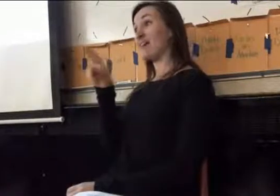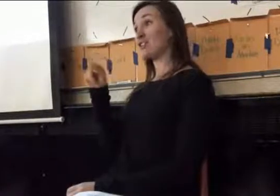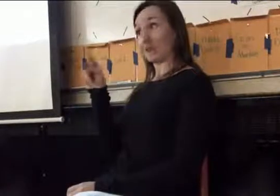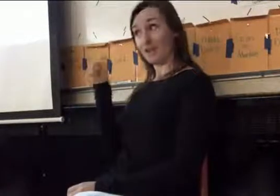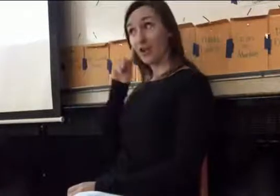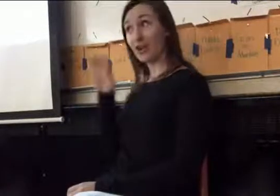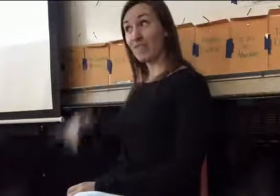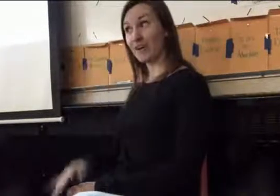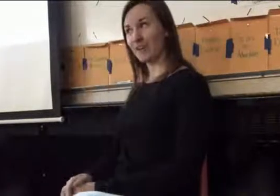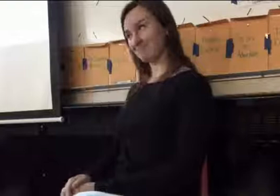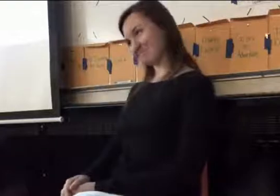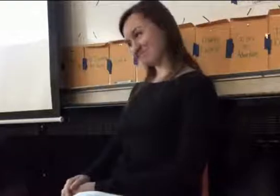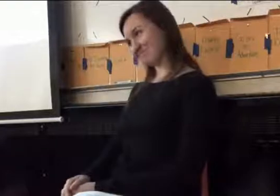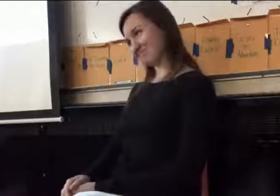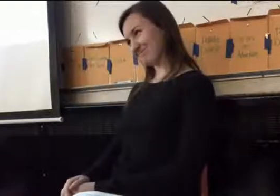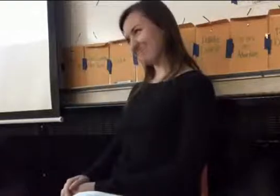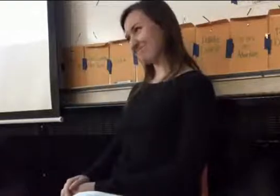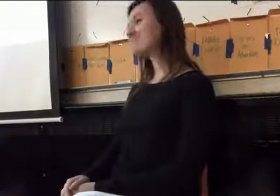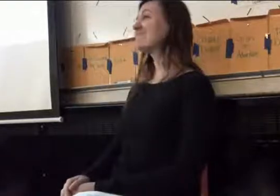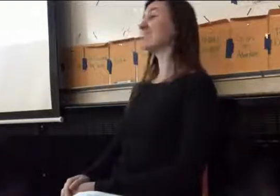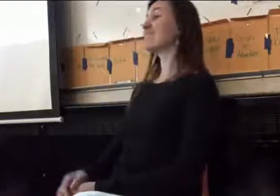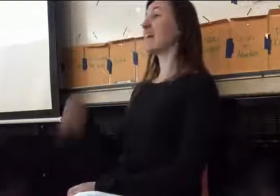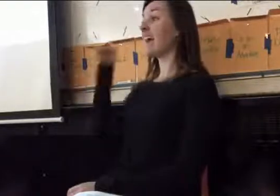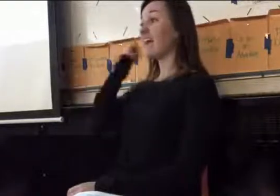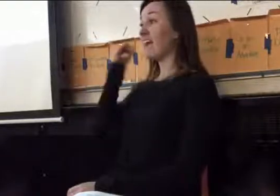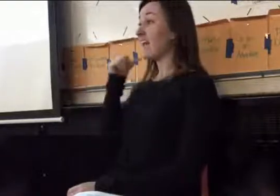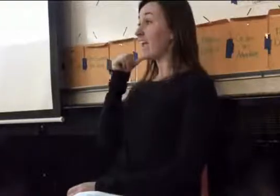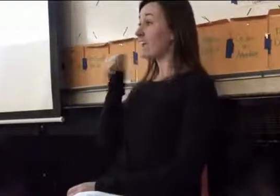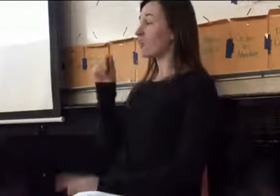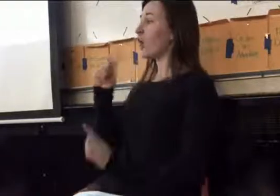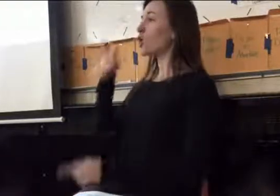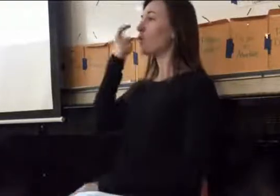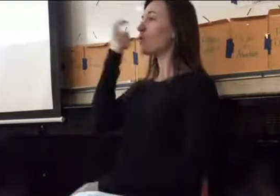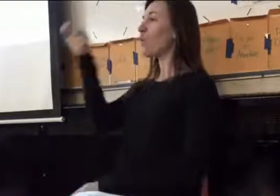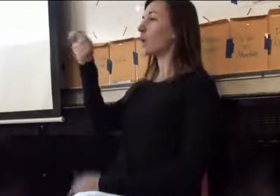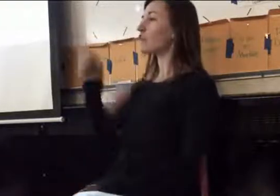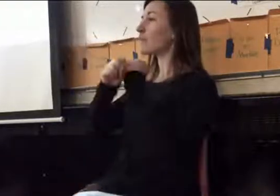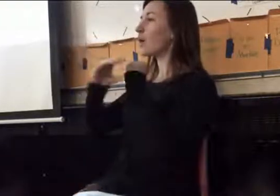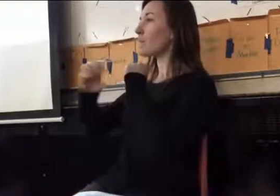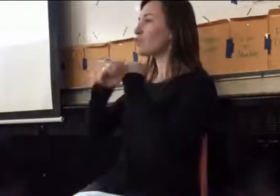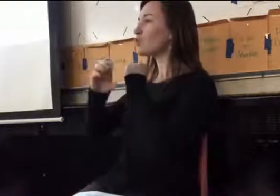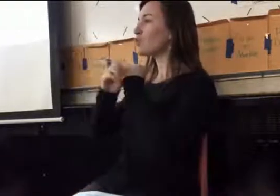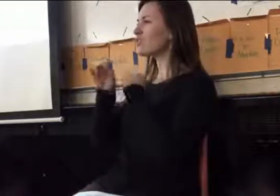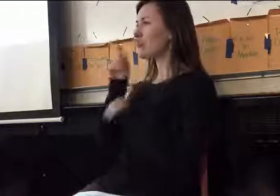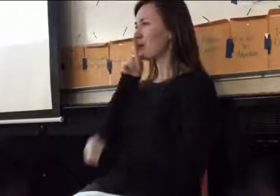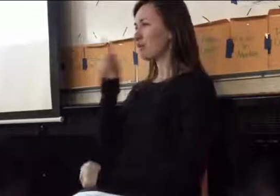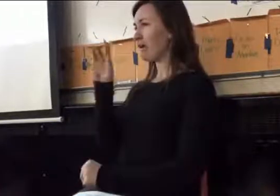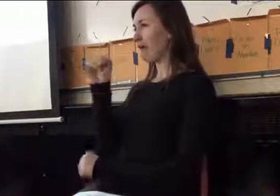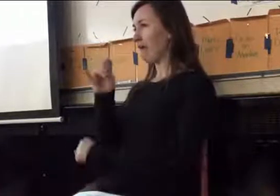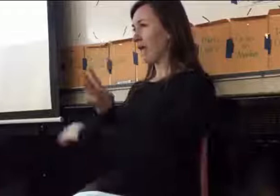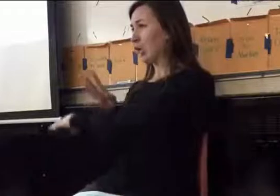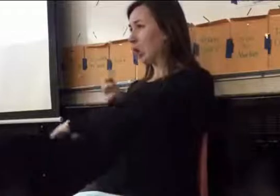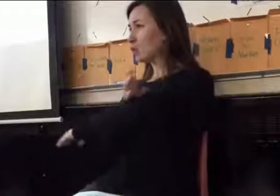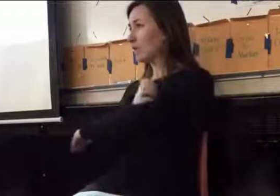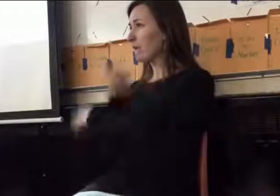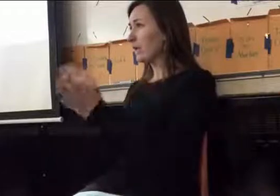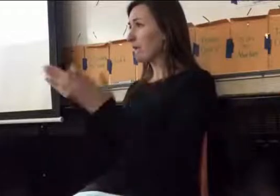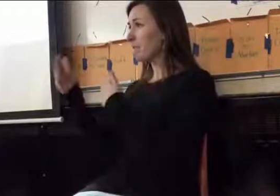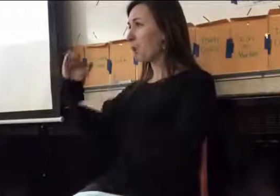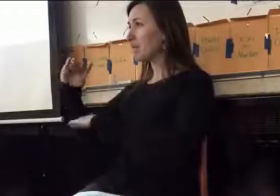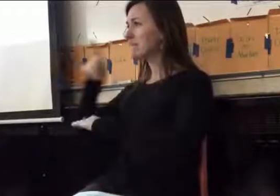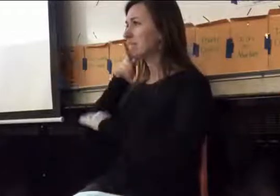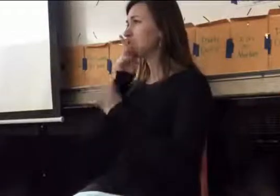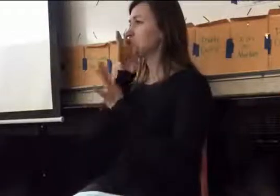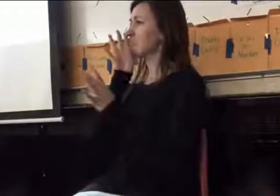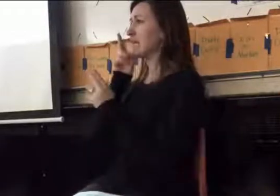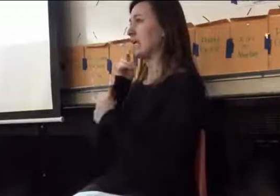No? If not, go and watch the commercials. They're like these creepy boxes singing right now on TV.